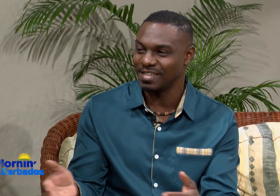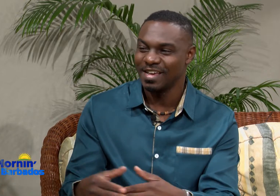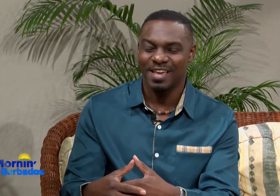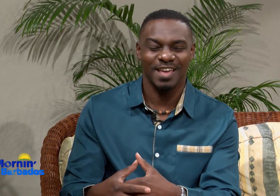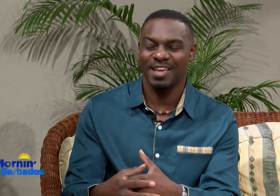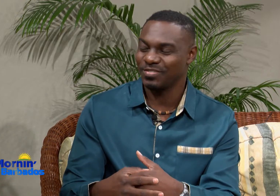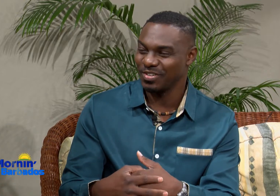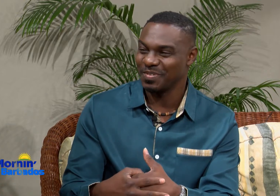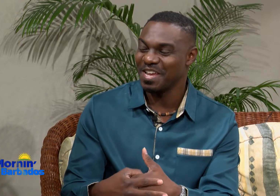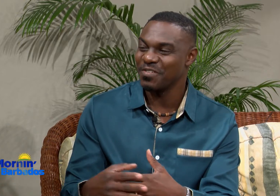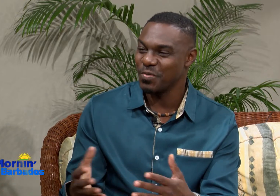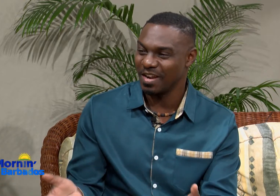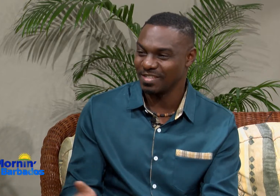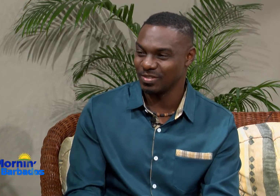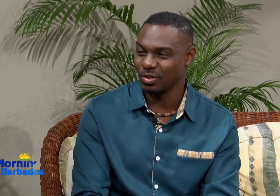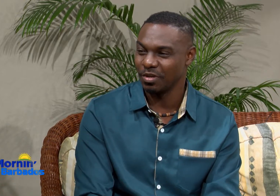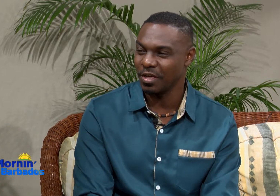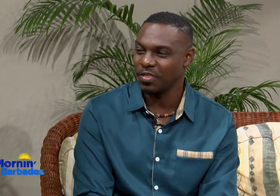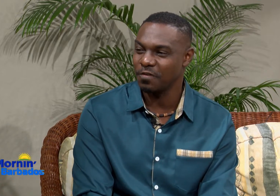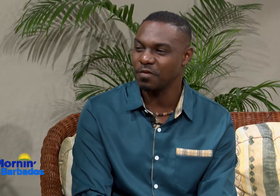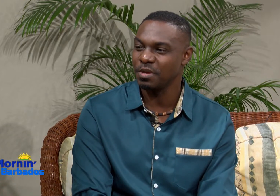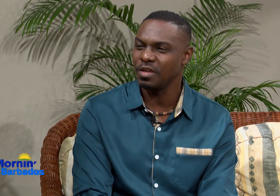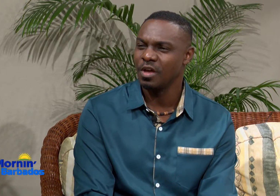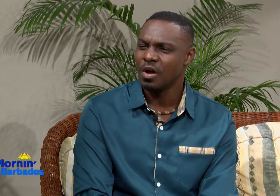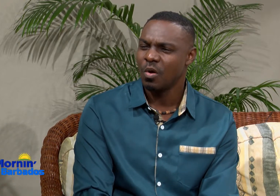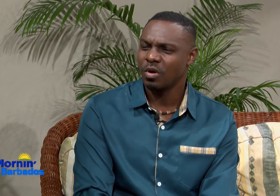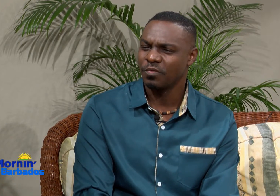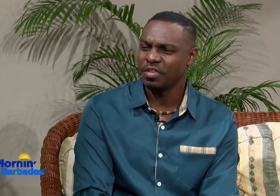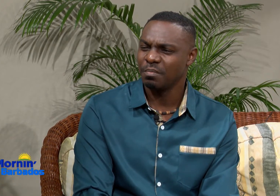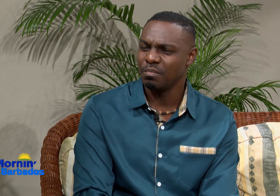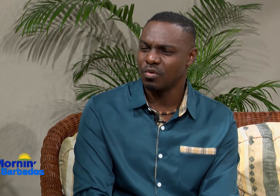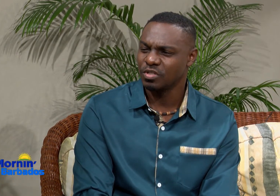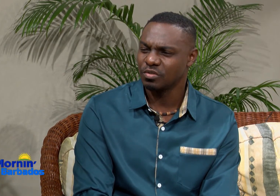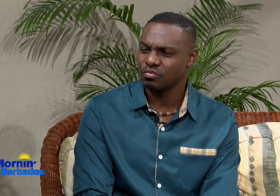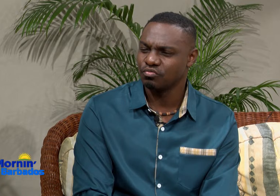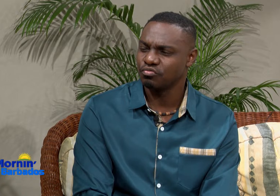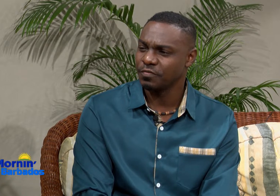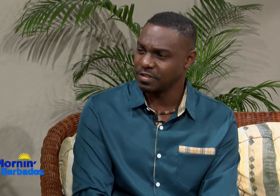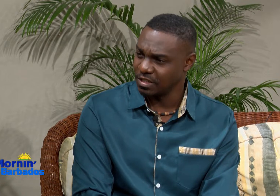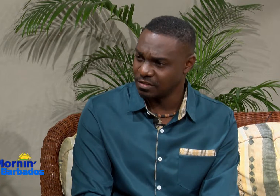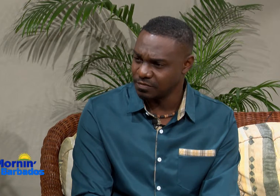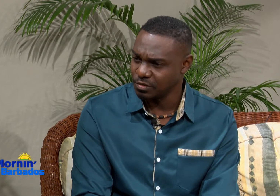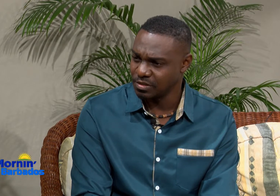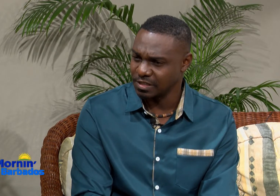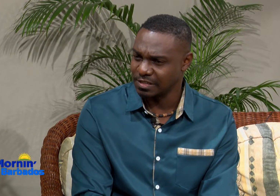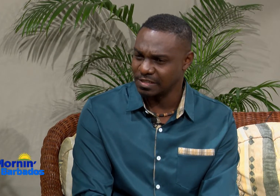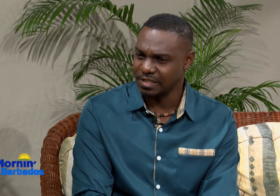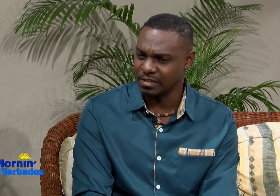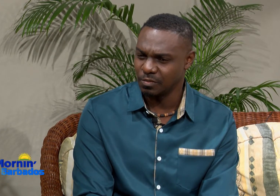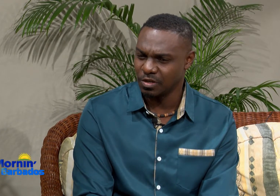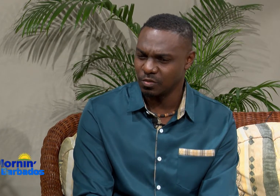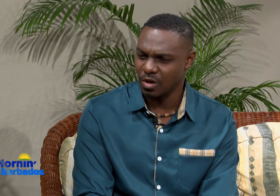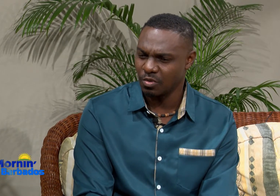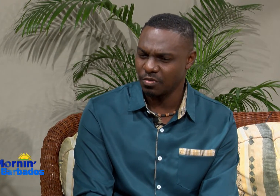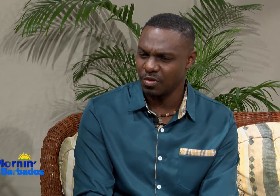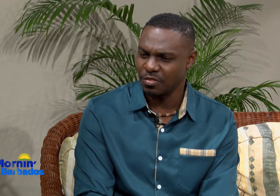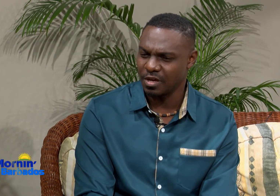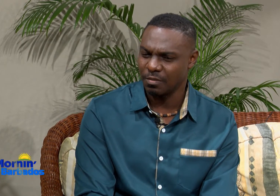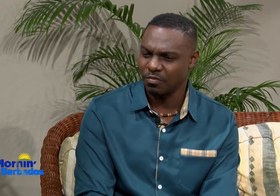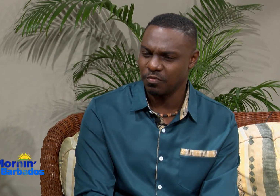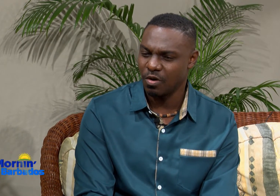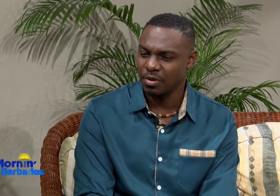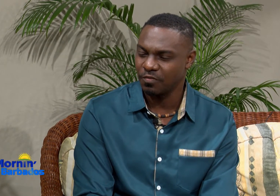Everyone has, trust me, everyone has a story. I think for me, one of the most riveting interviews I did was one